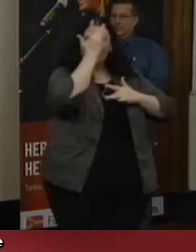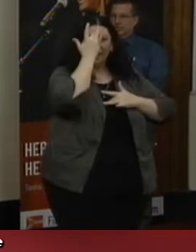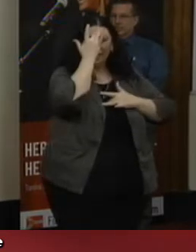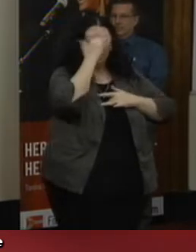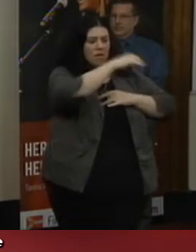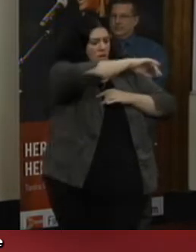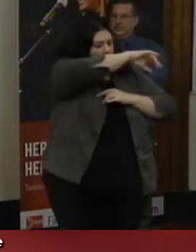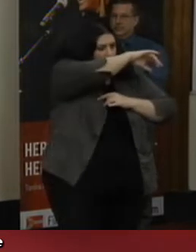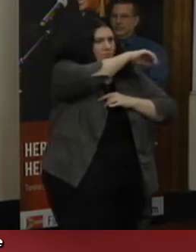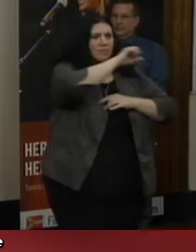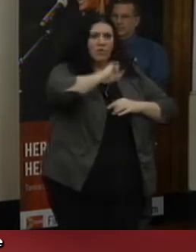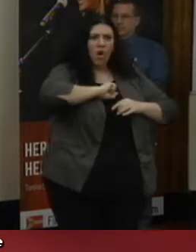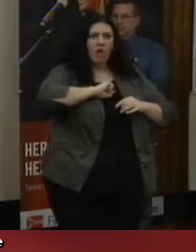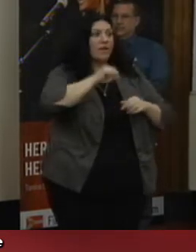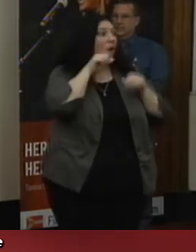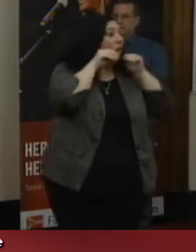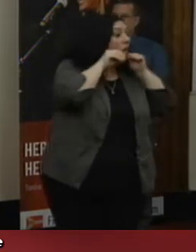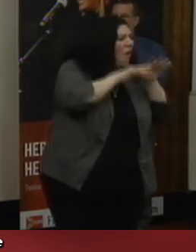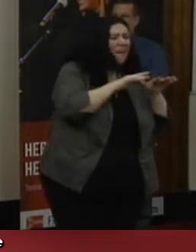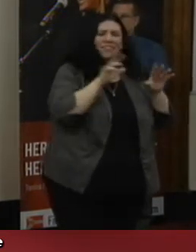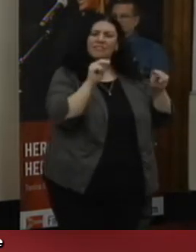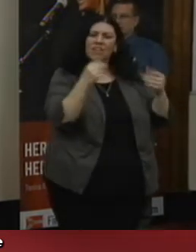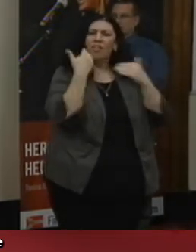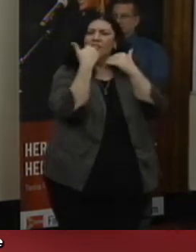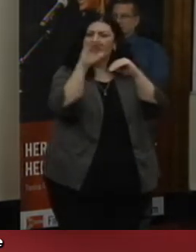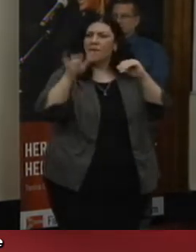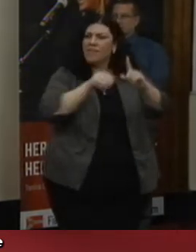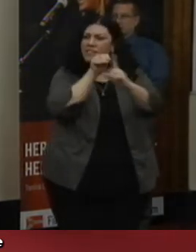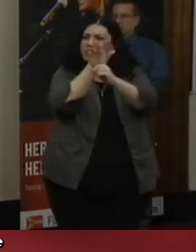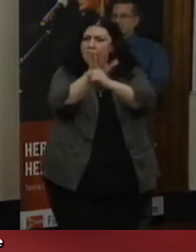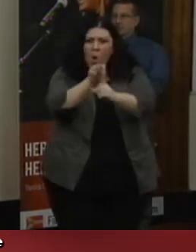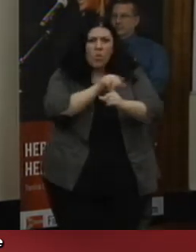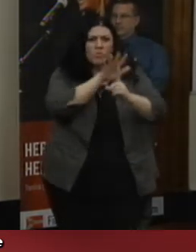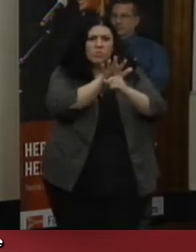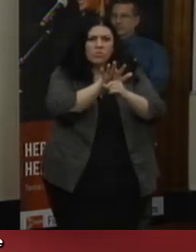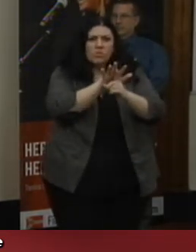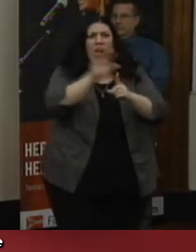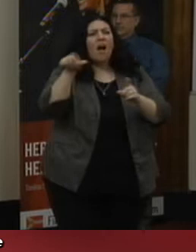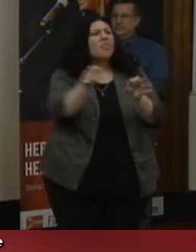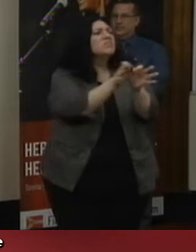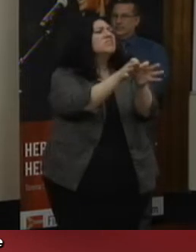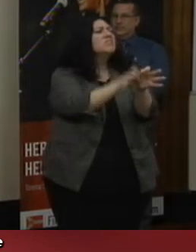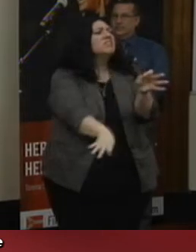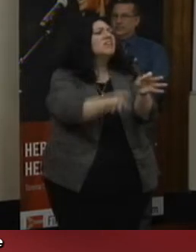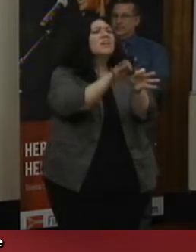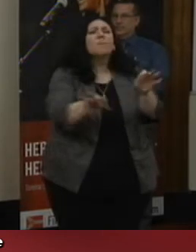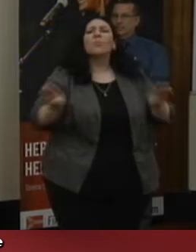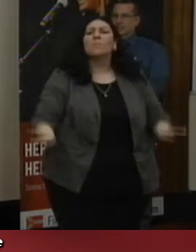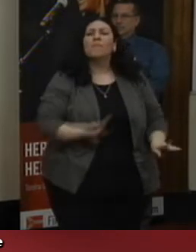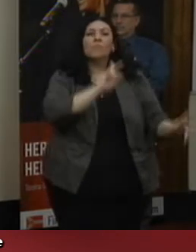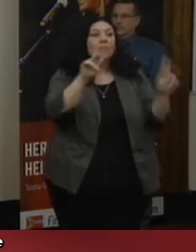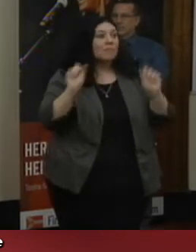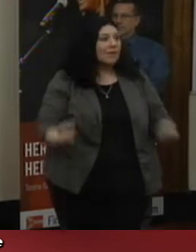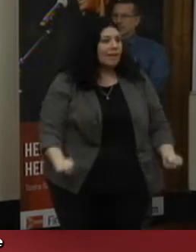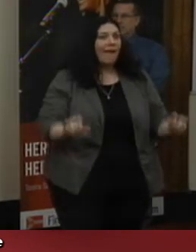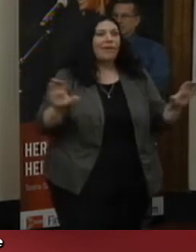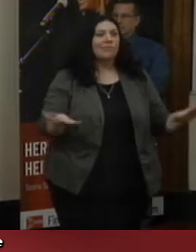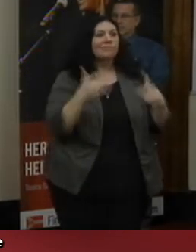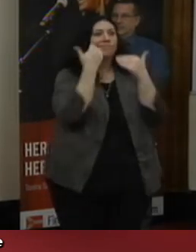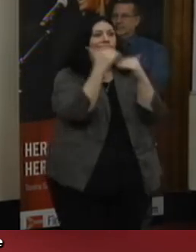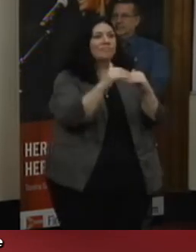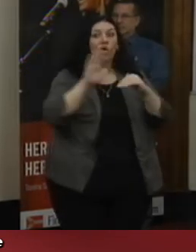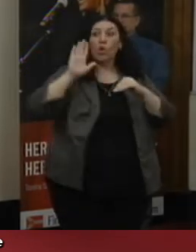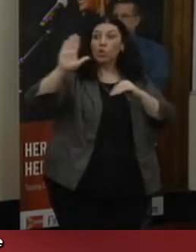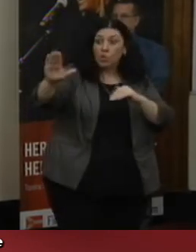your mouth if you cough to prevent other people from being exposed, and those other simple measures that people can take to reduce their